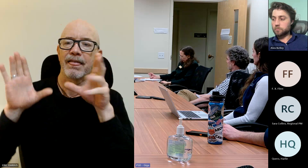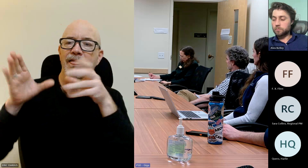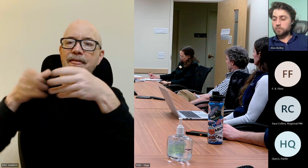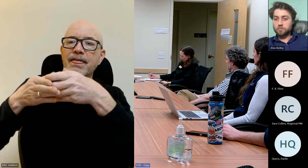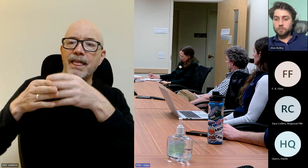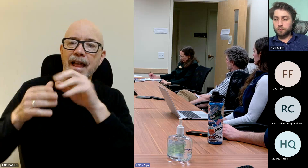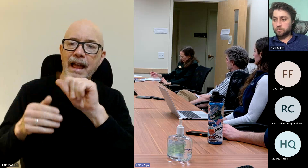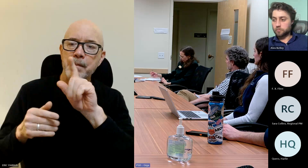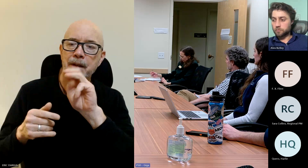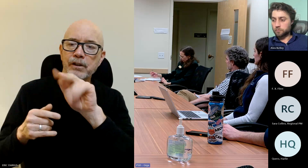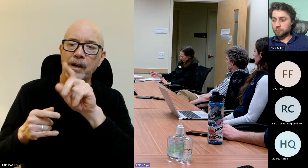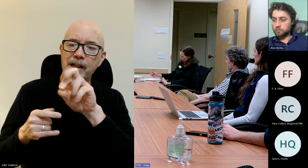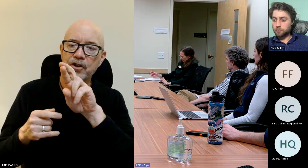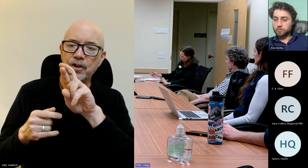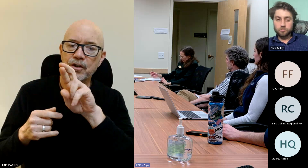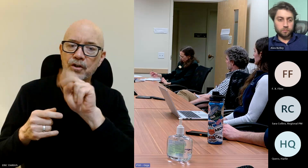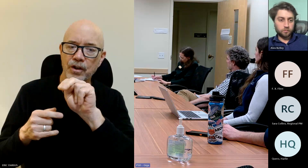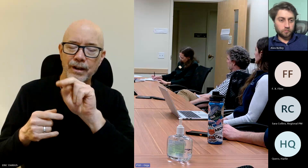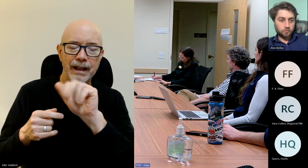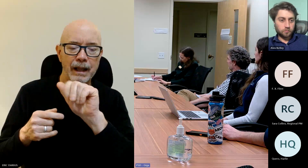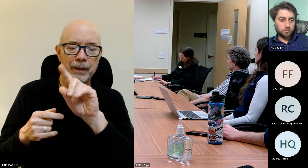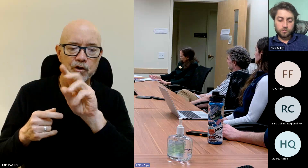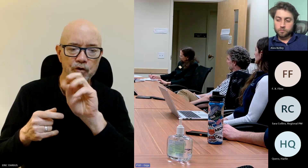interpreting the statute found in 3